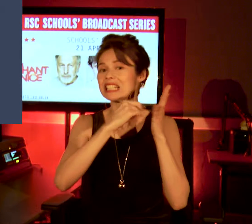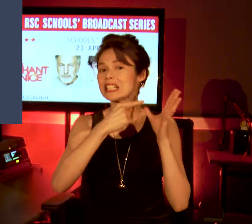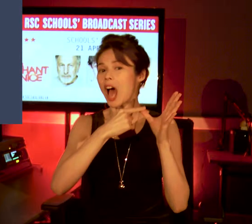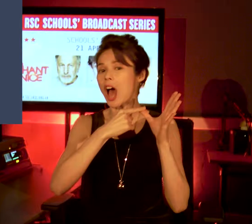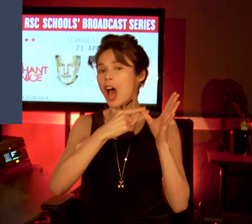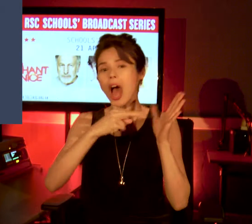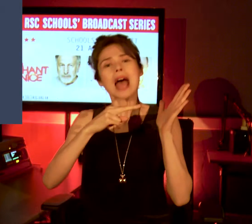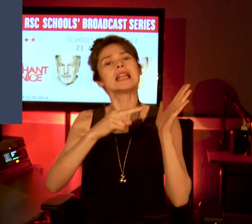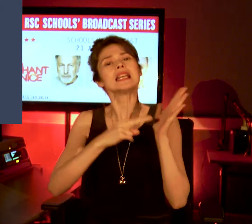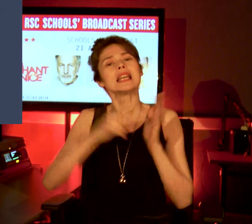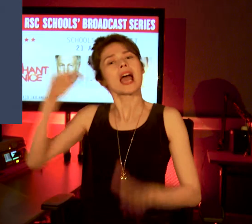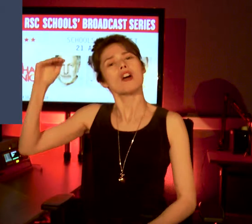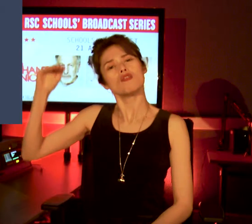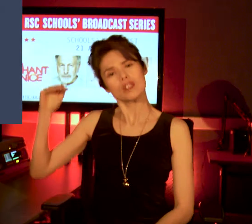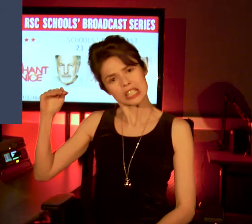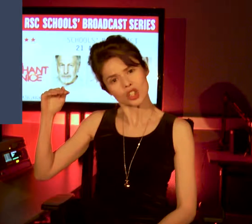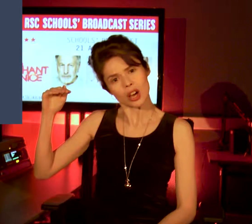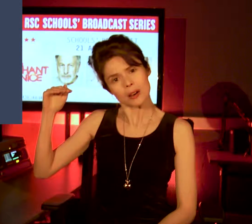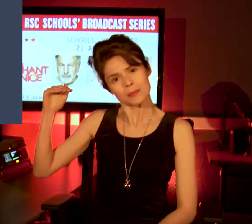Nerissa, and her sign name.